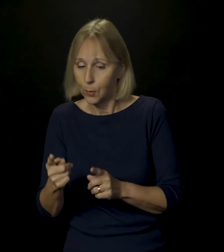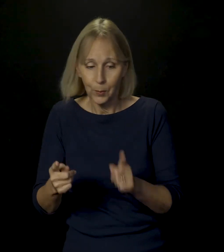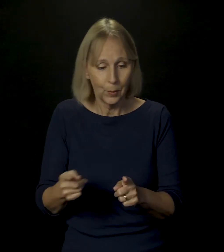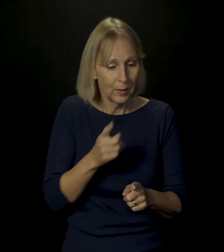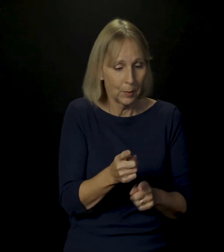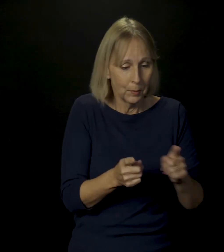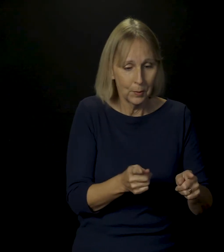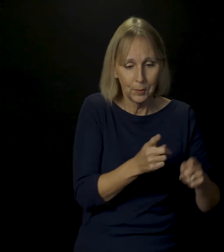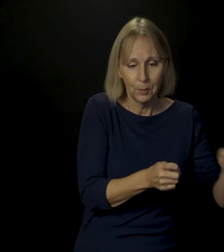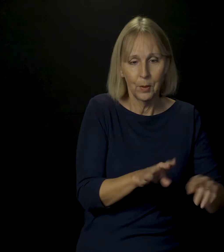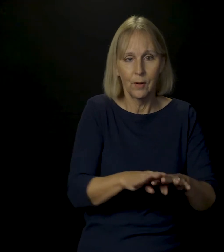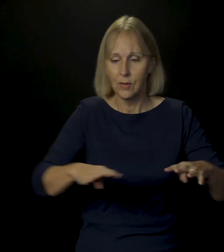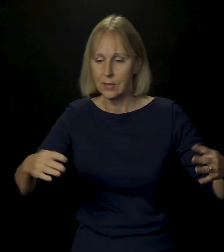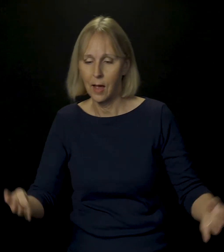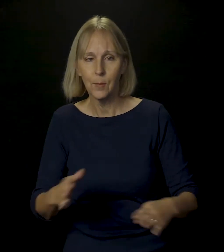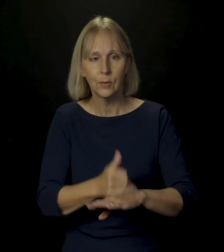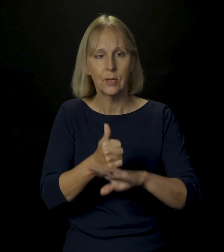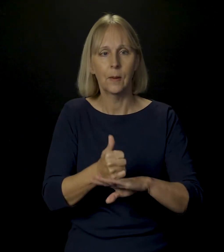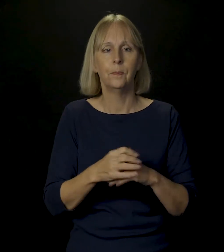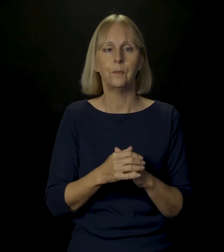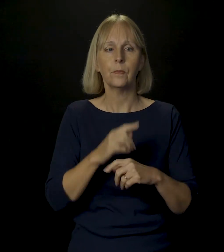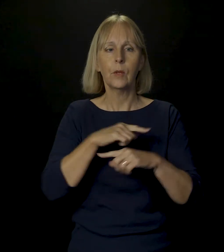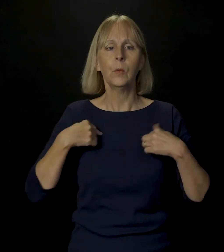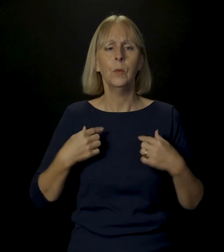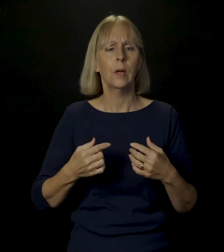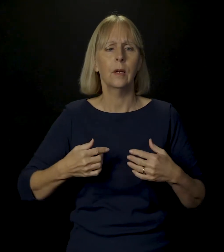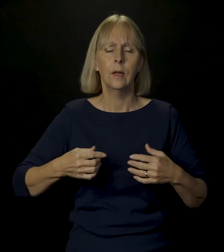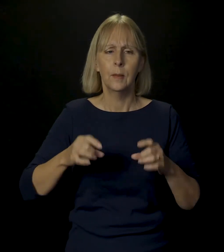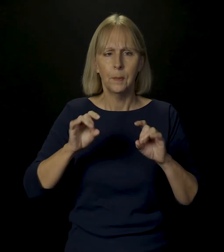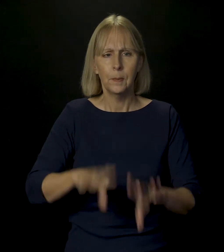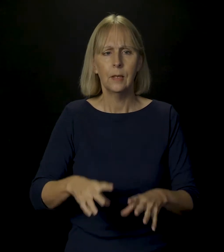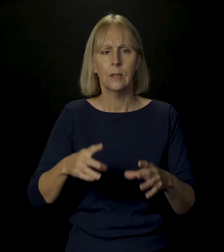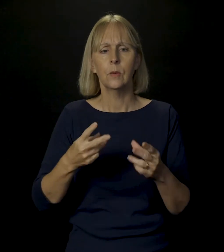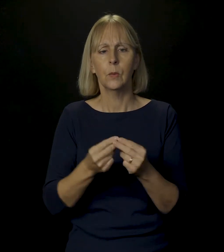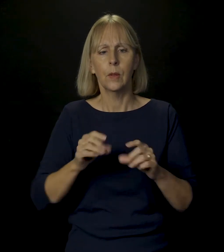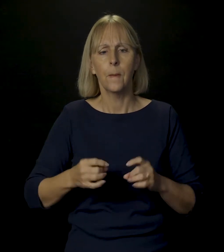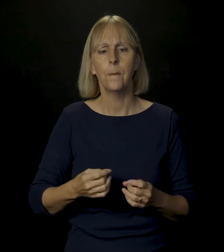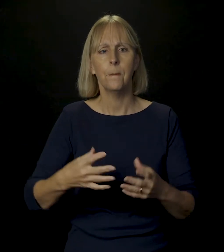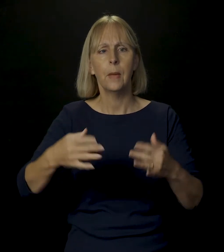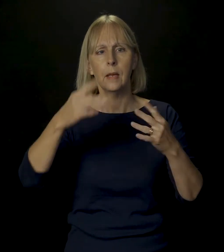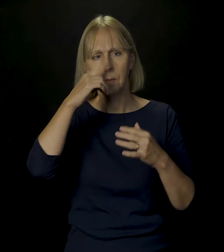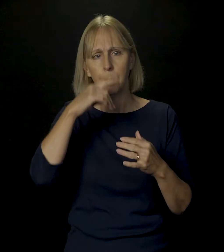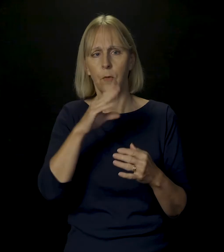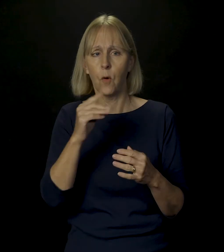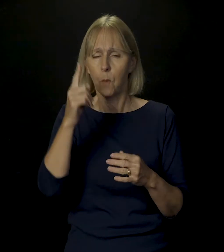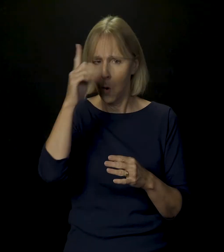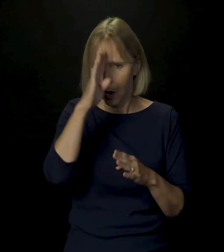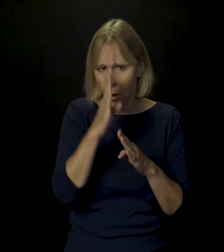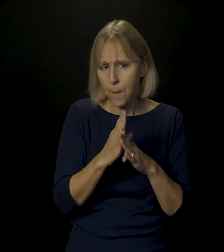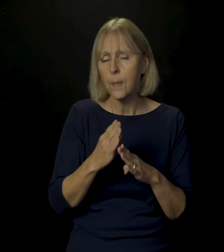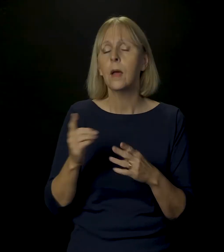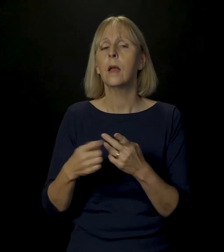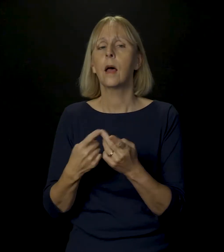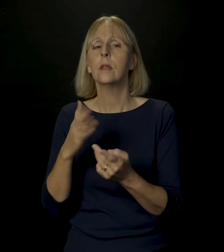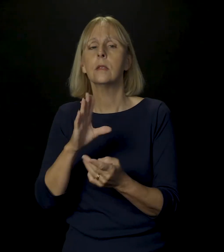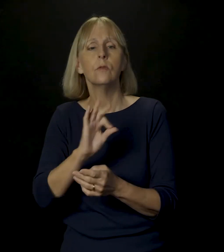We are blessed With lots of Amazing volunteers Many from One Hope Also many not From One Hope I'd like to put Just a